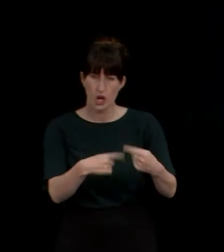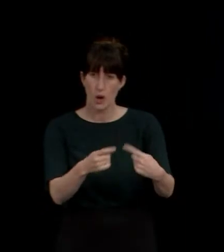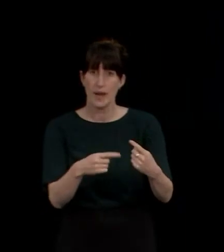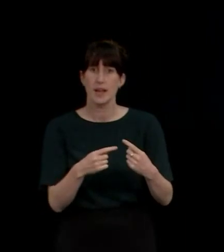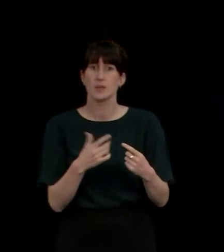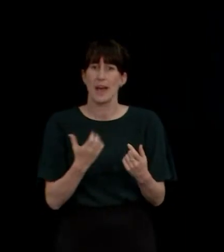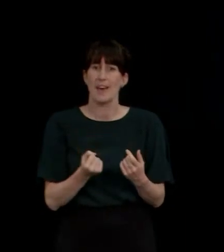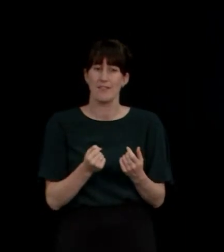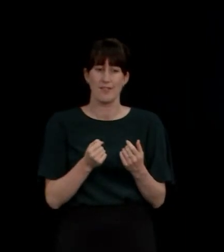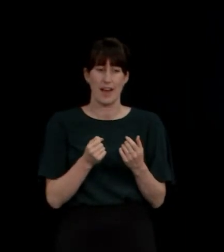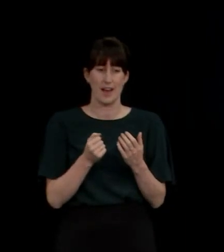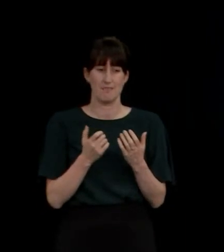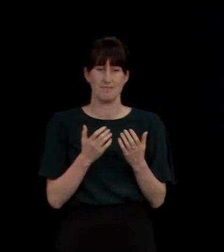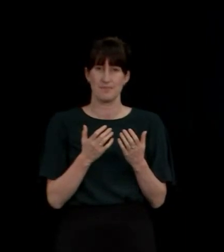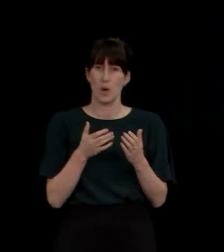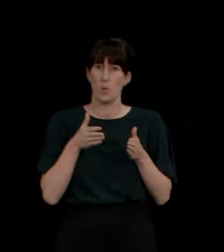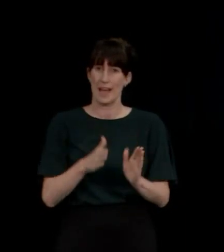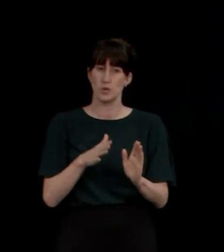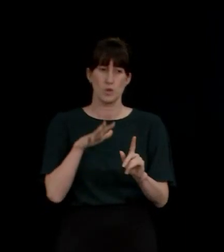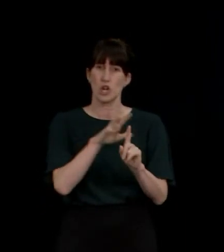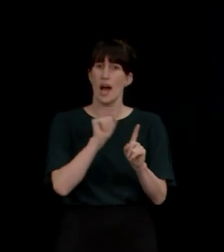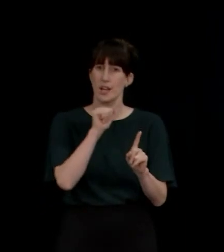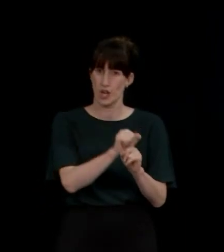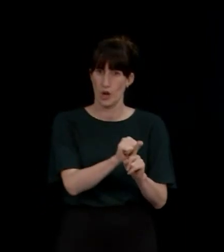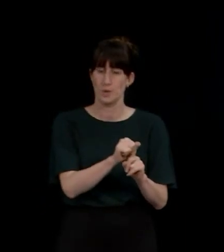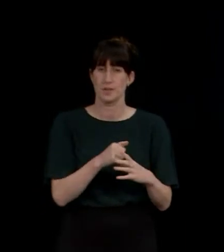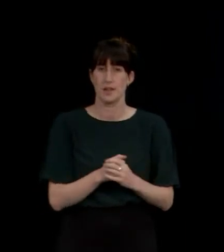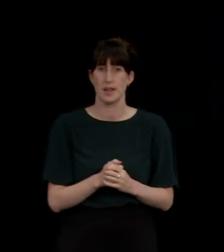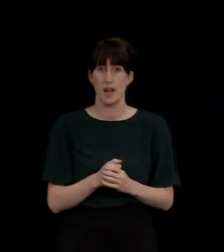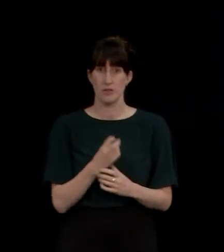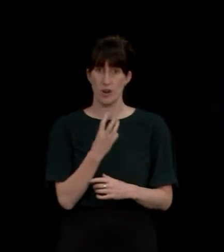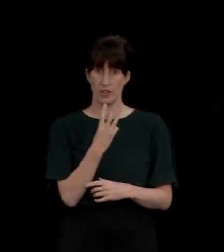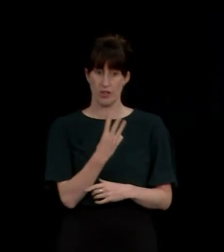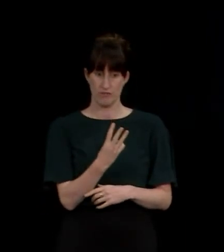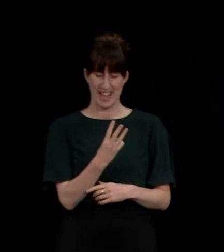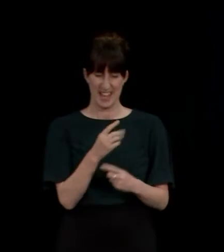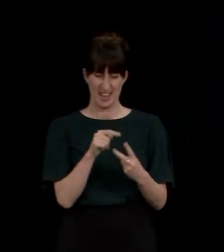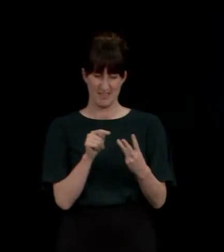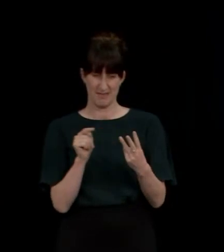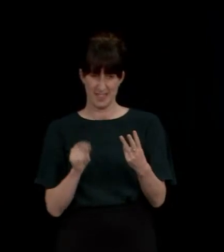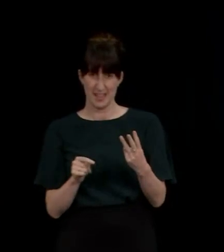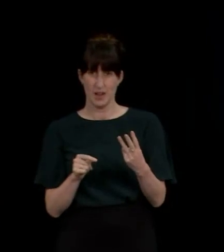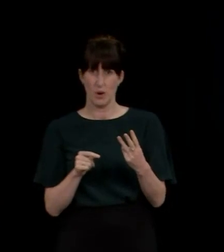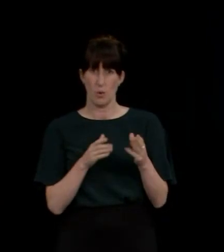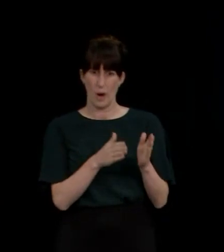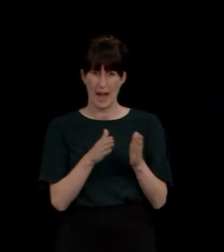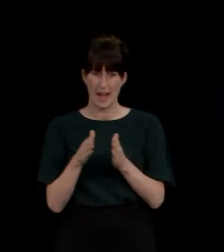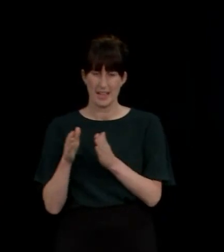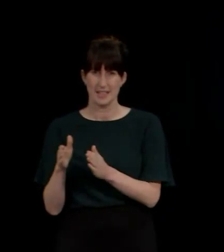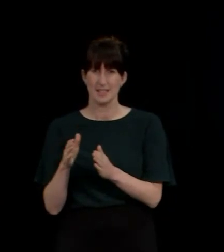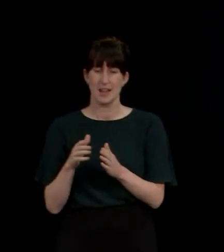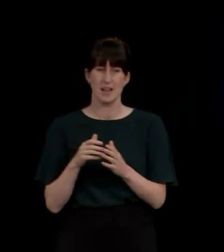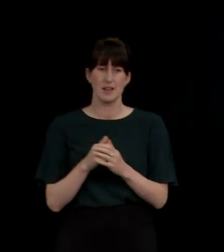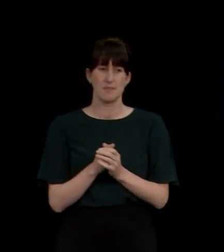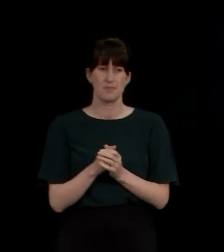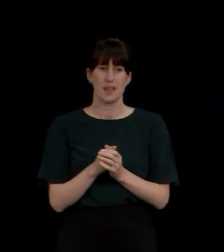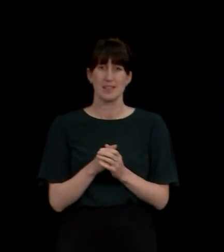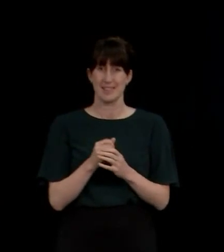different clusters of symptoms that have been identified in the international research, and they're quite extensive range of symptoms.